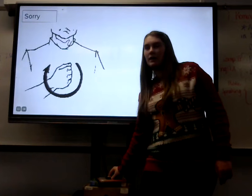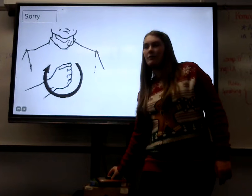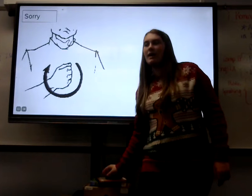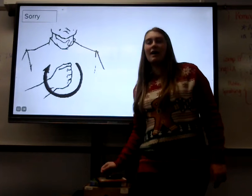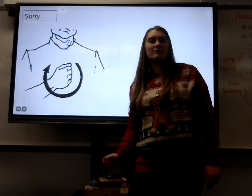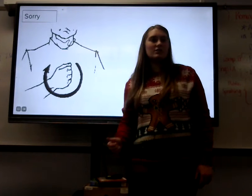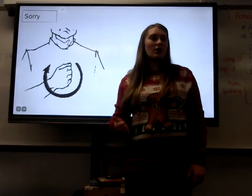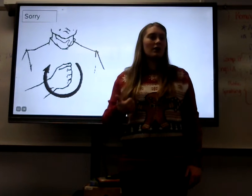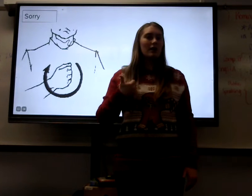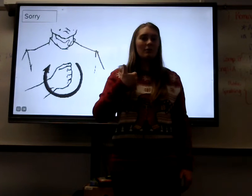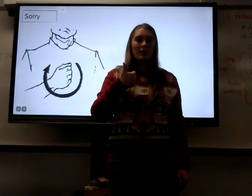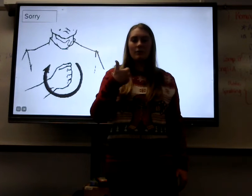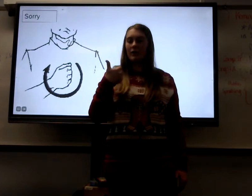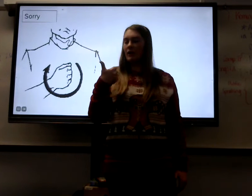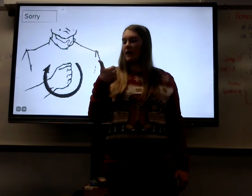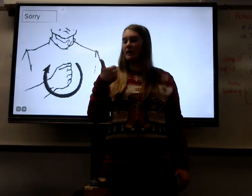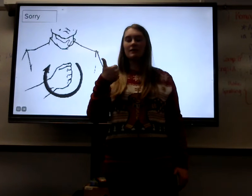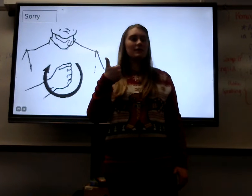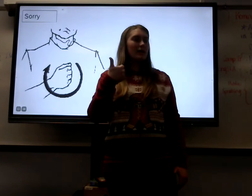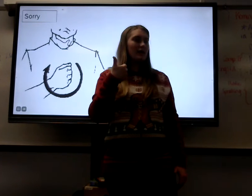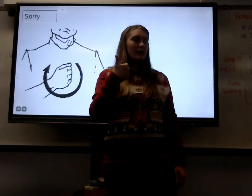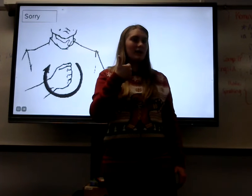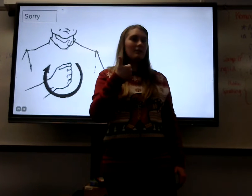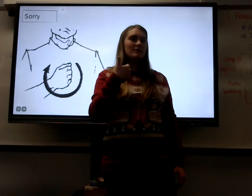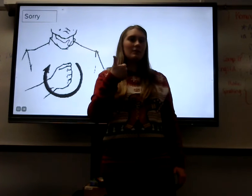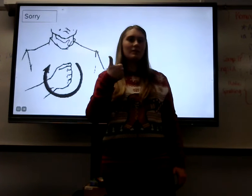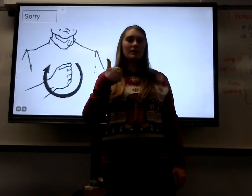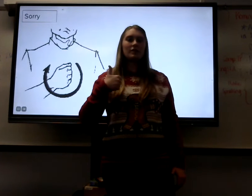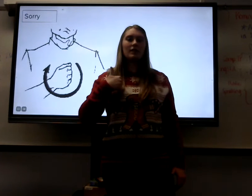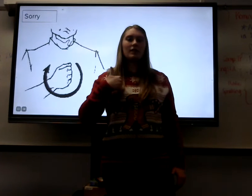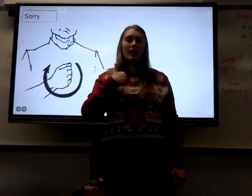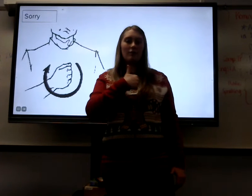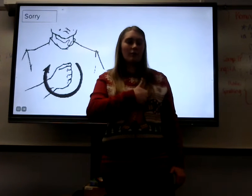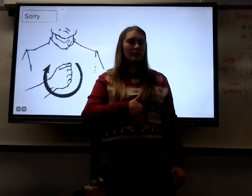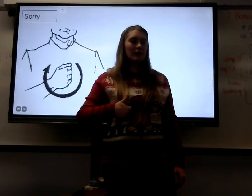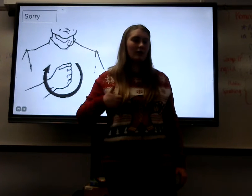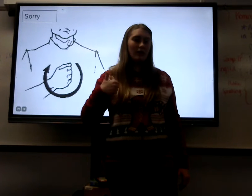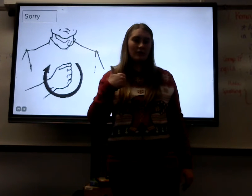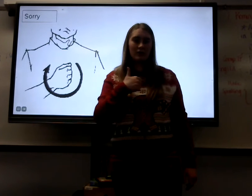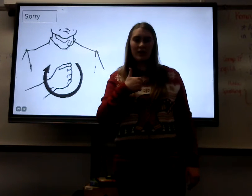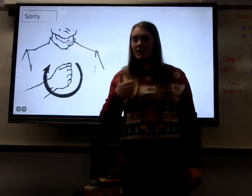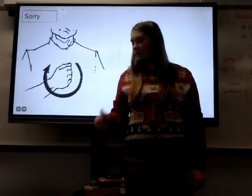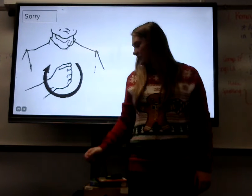Then we have Sorry, where you put your hand in a thumbs up position and rotate it around your chest.